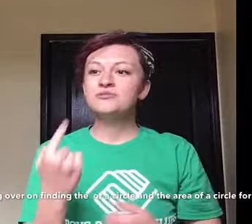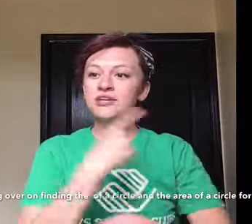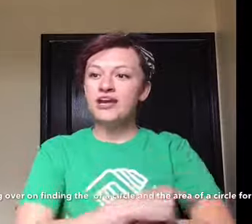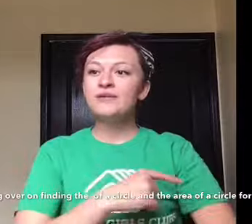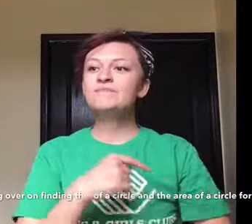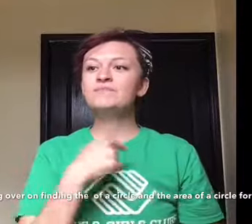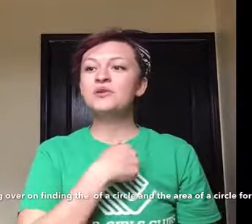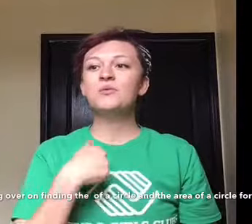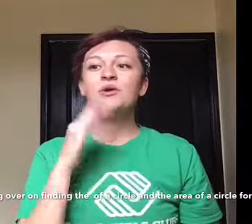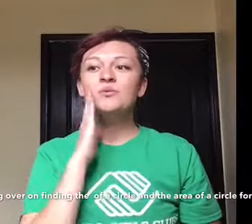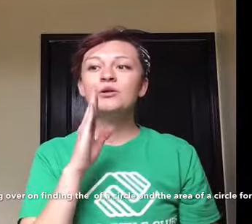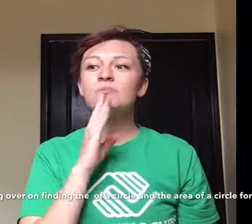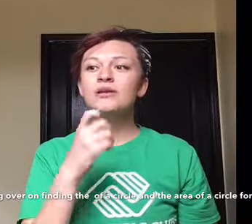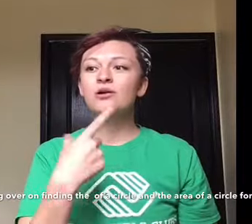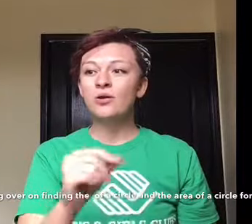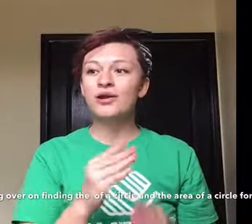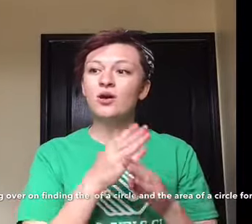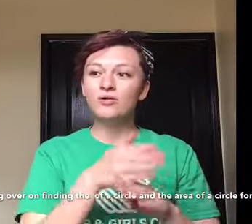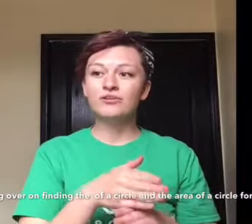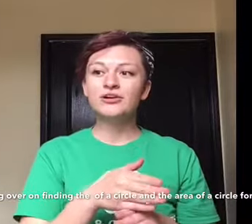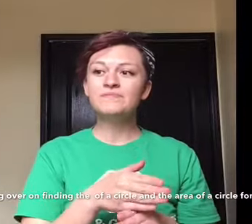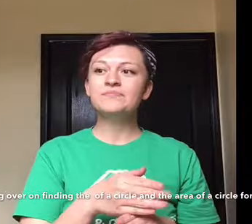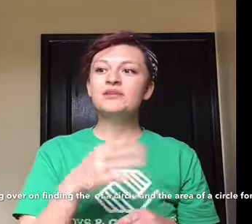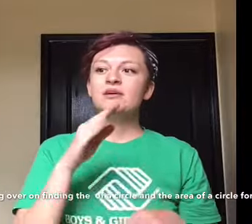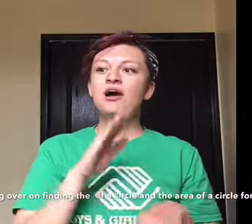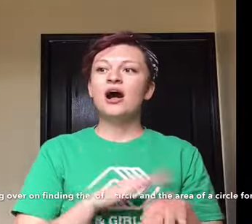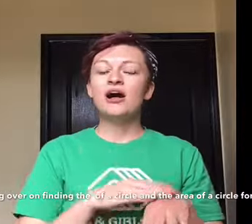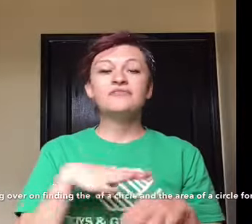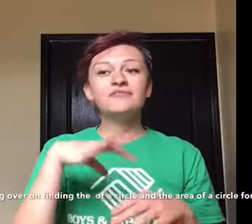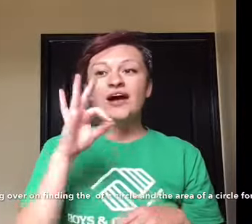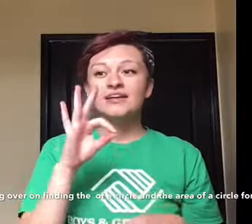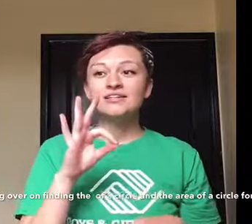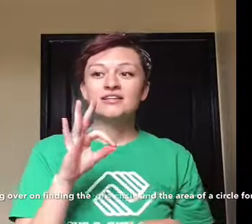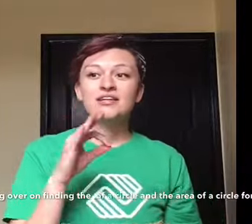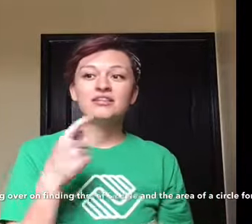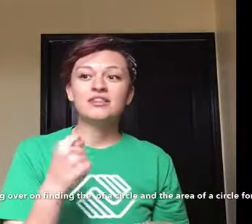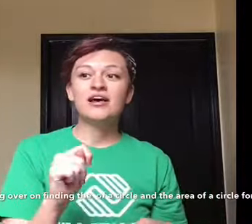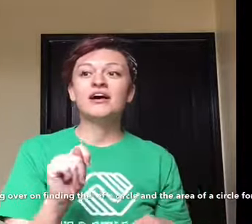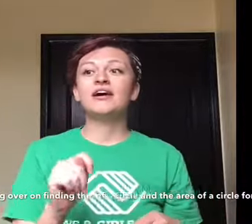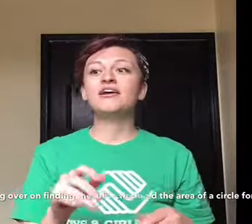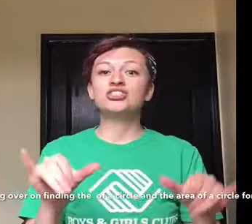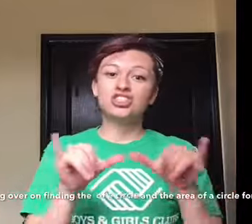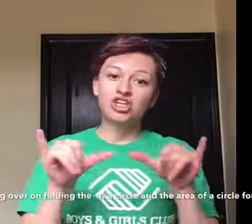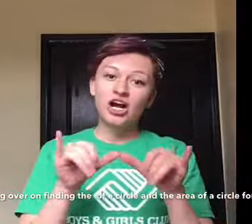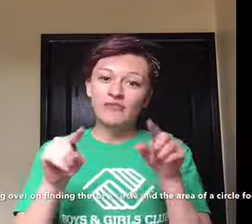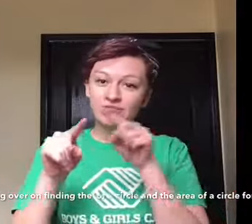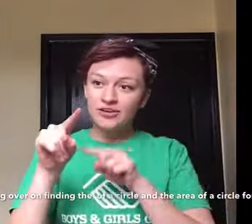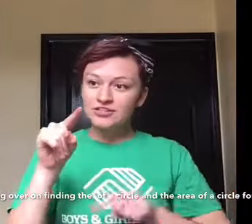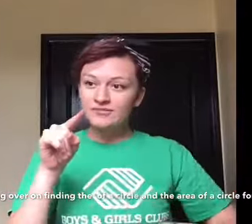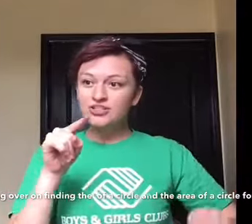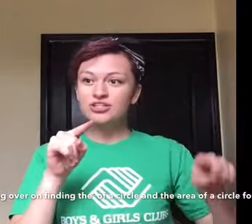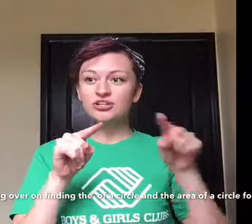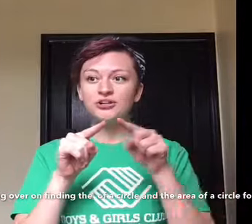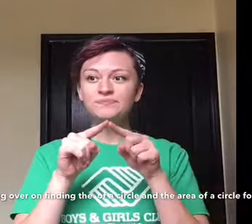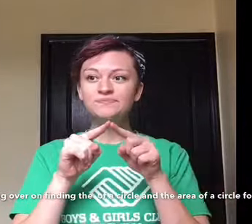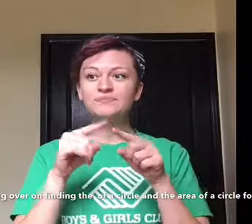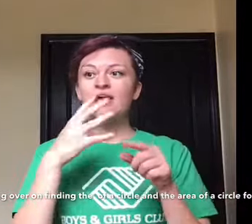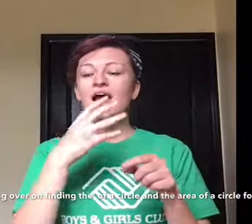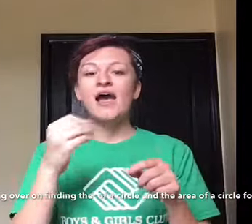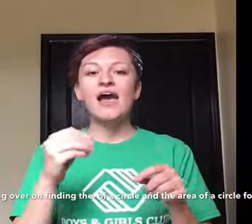Today, we will be going over on finding the circumference of a circle and